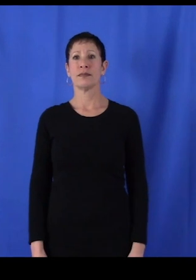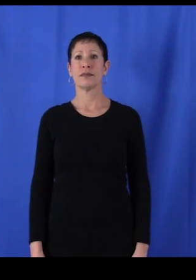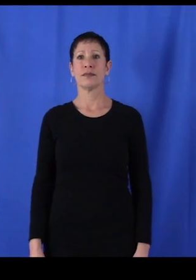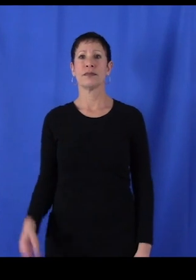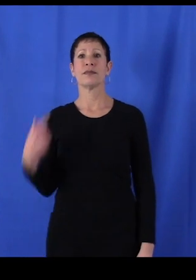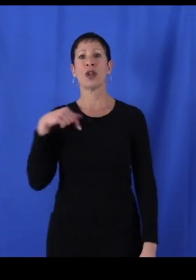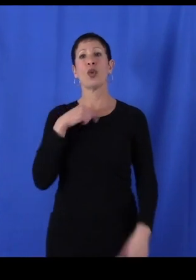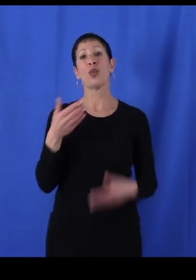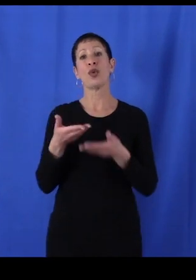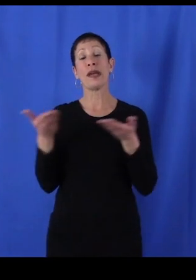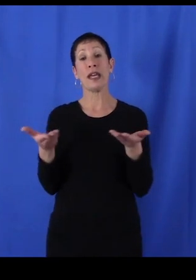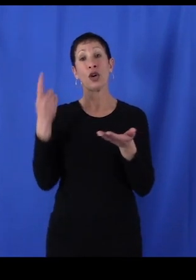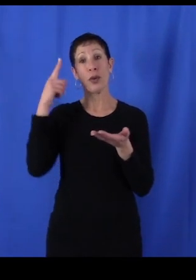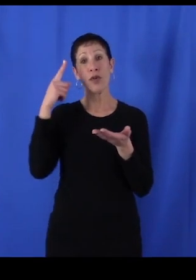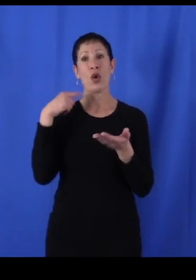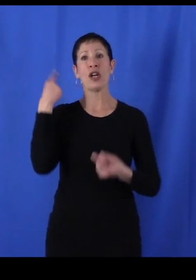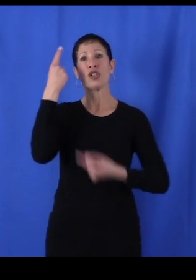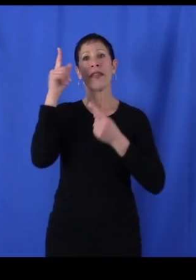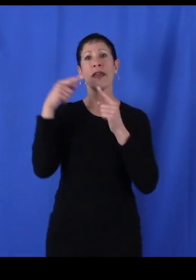we're here to think about stuff.